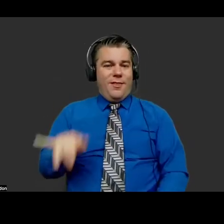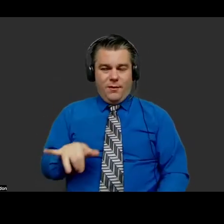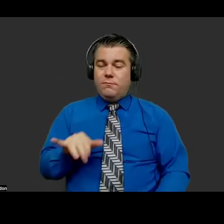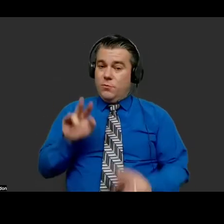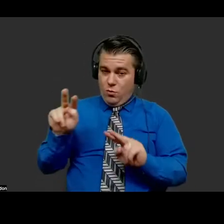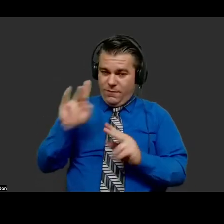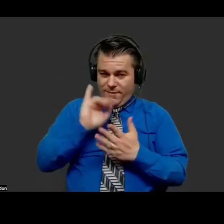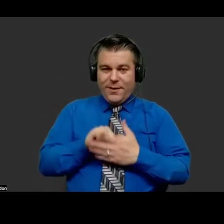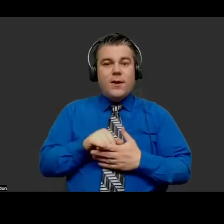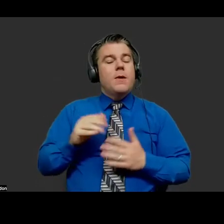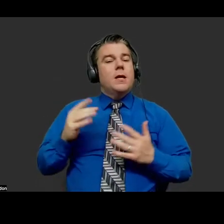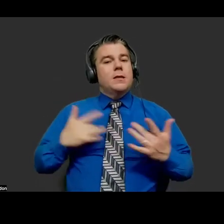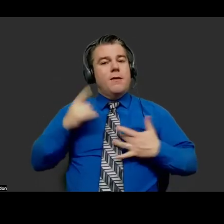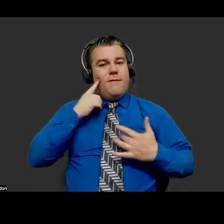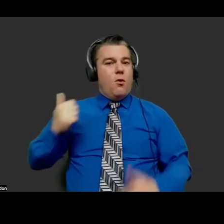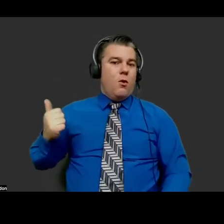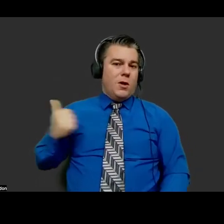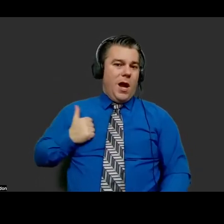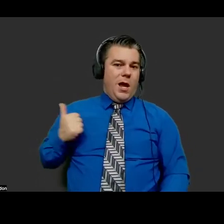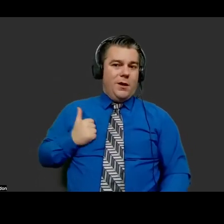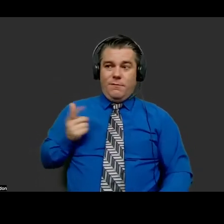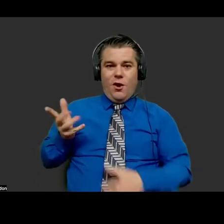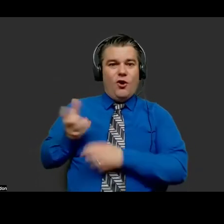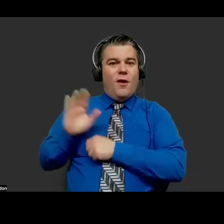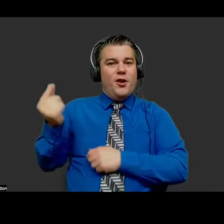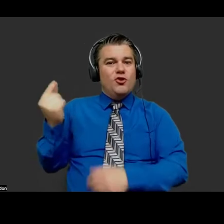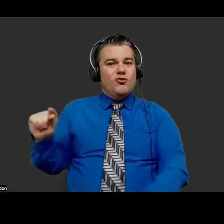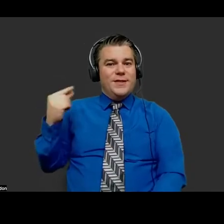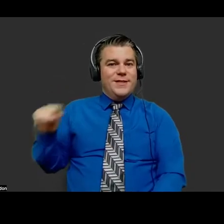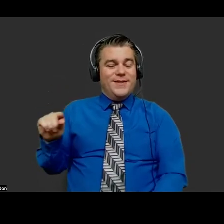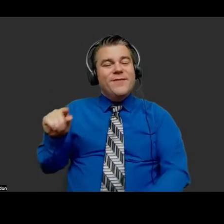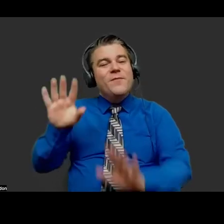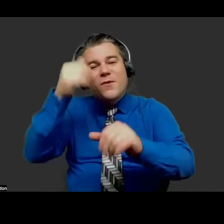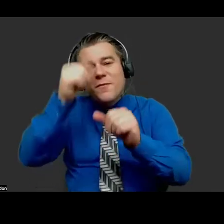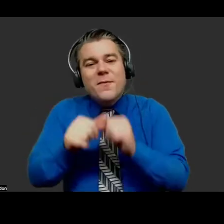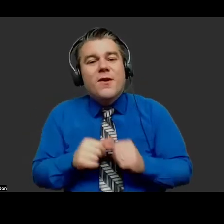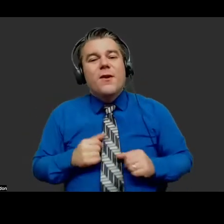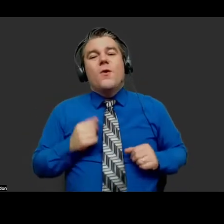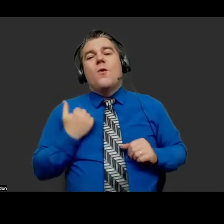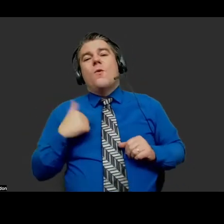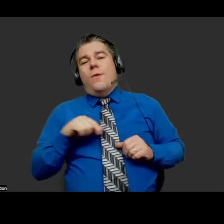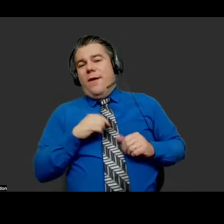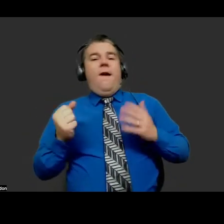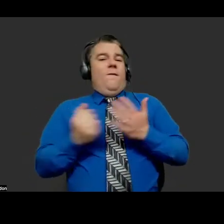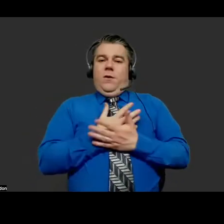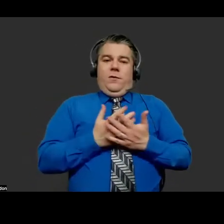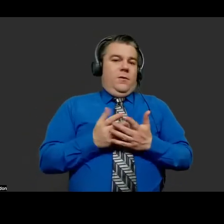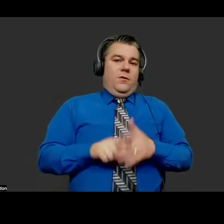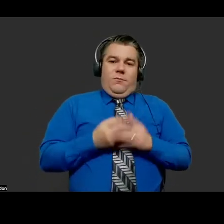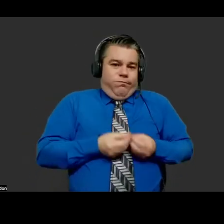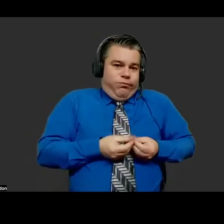for Canada. They got their greens. So guys, remember everything launches in America